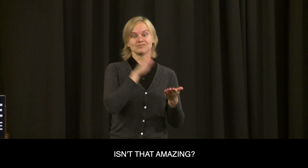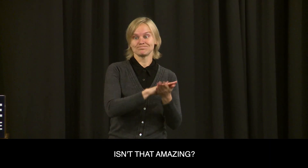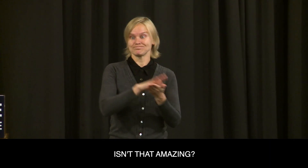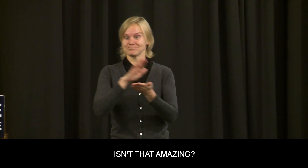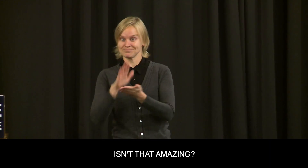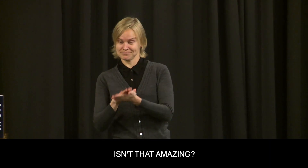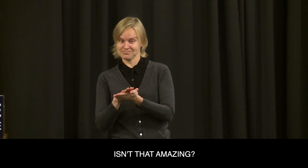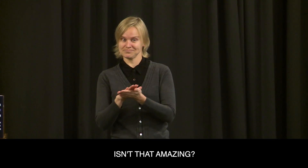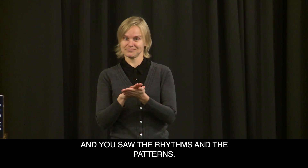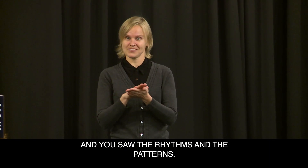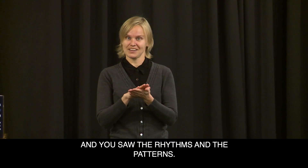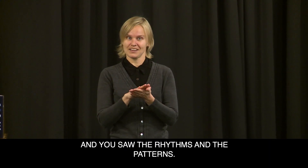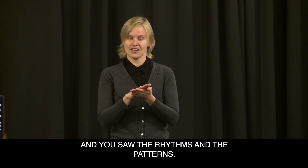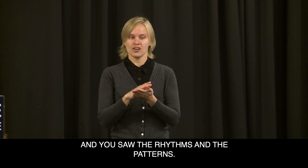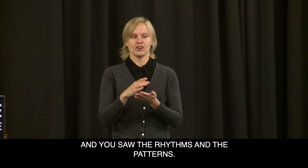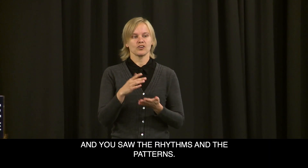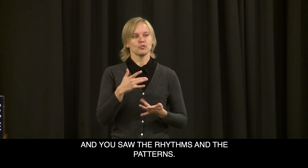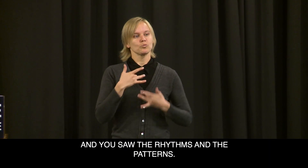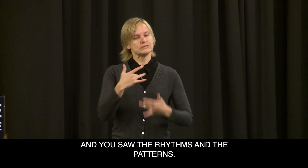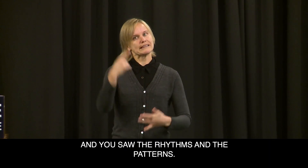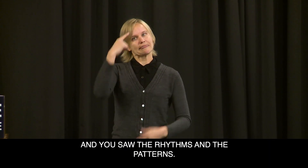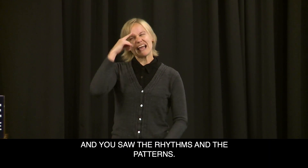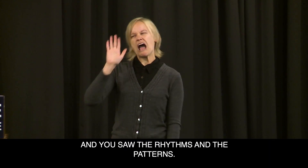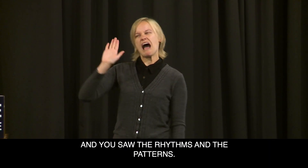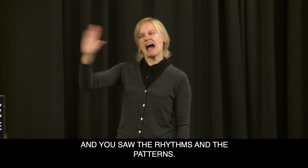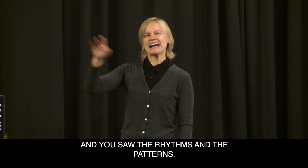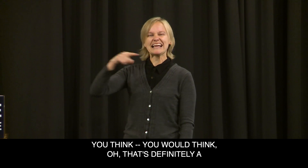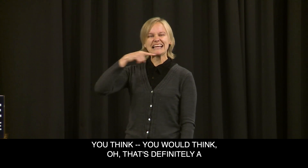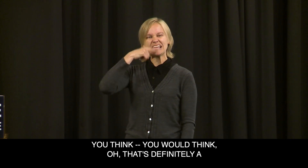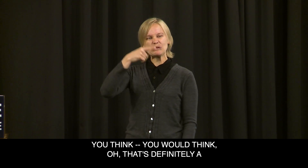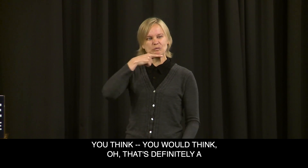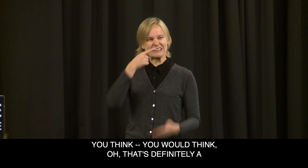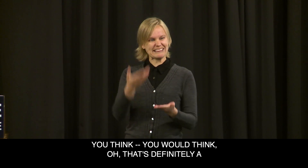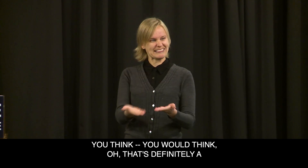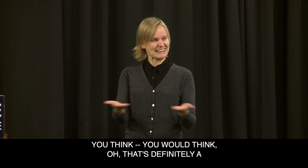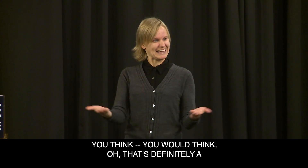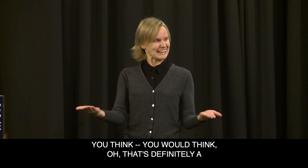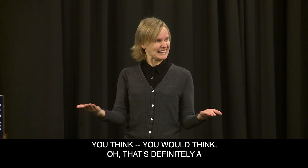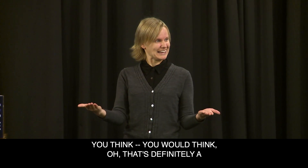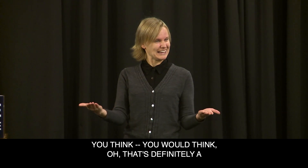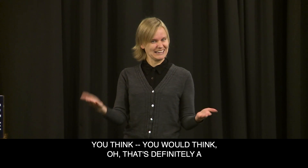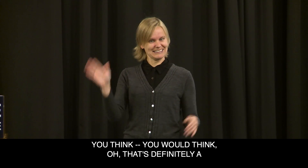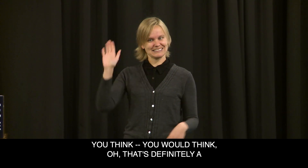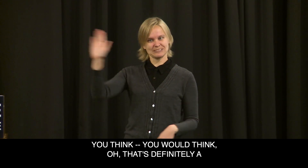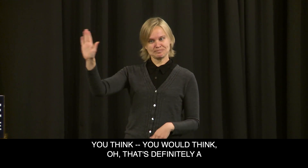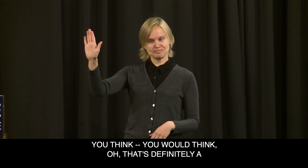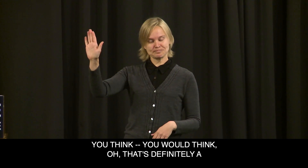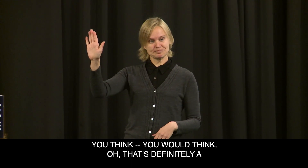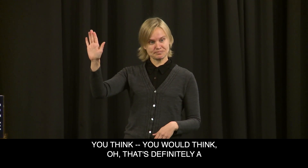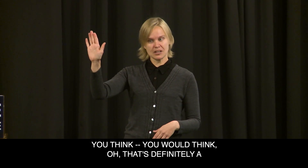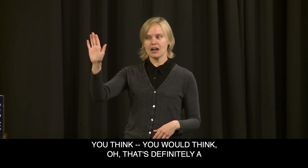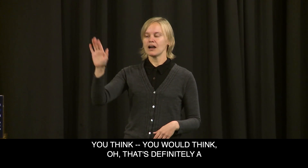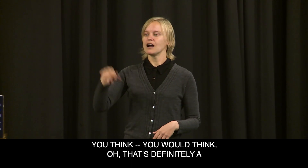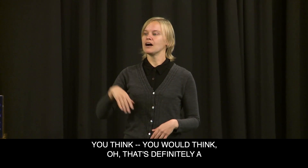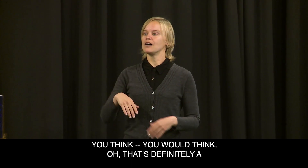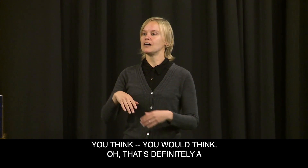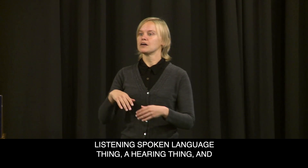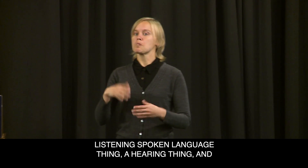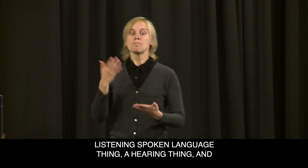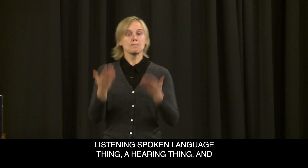Isn't that amazing? And you saw the rhythms and the patterns. You would think, that's definitely a listening and